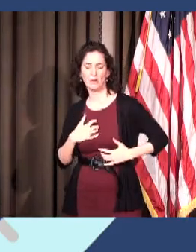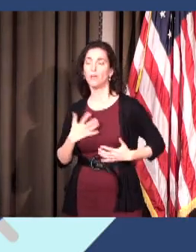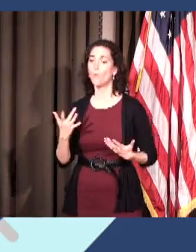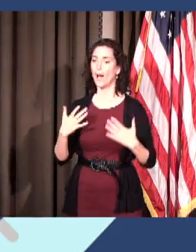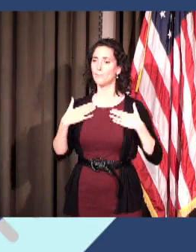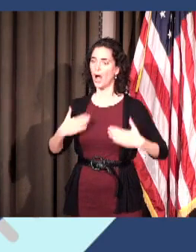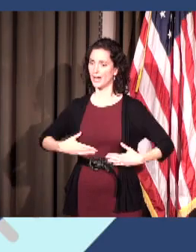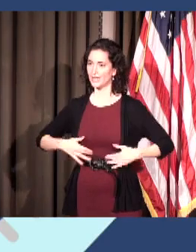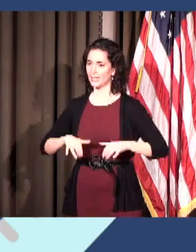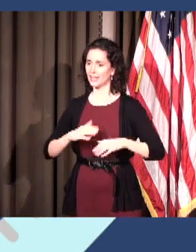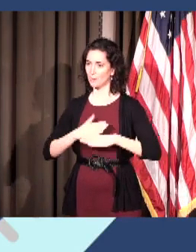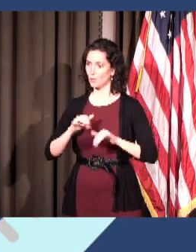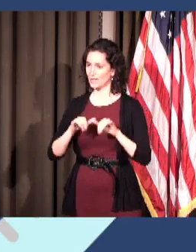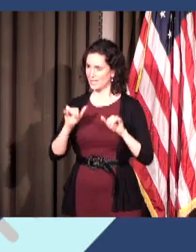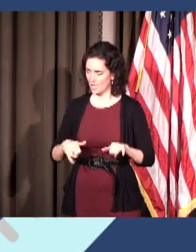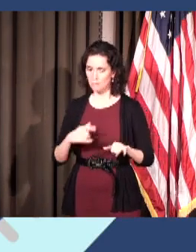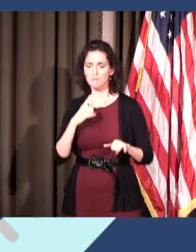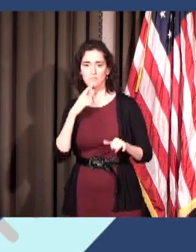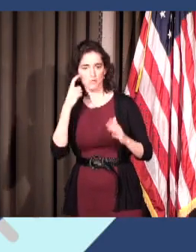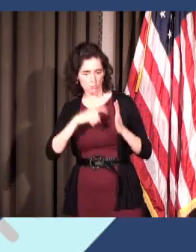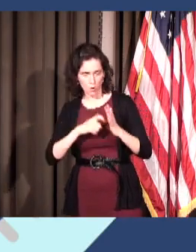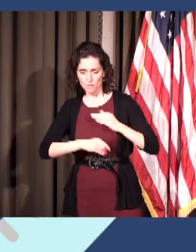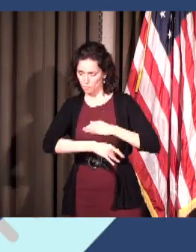response. It's your body telling you the vaccine's working.